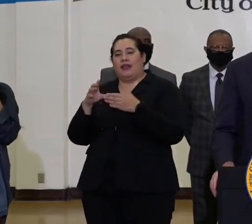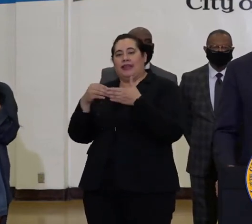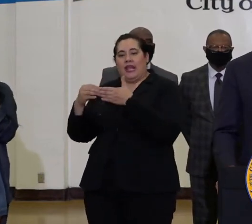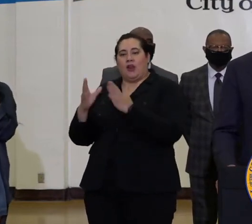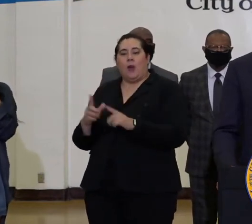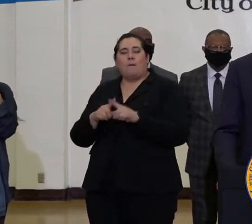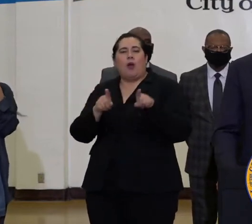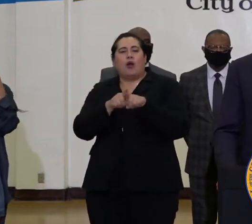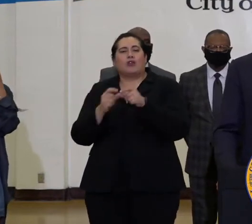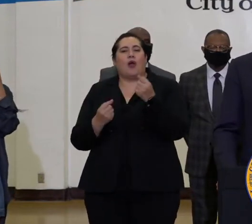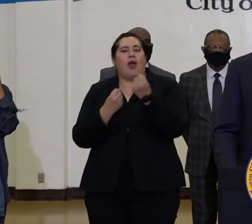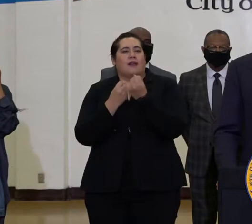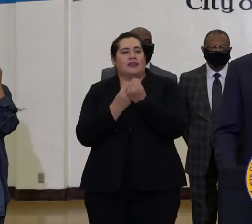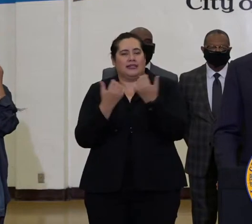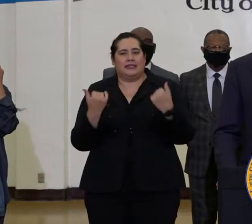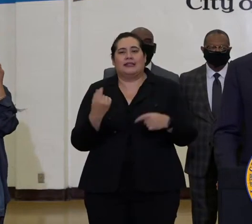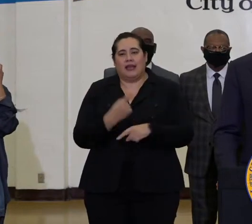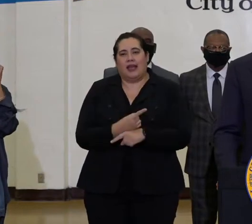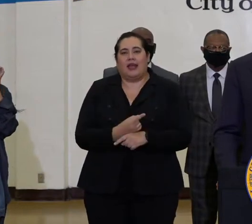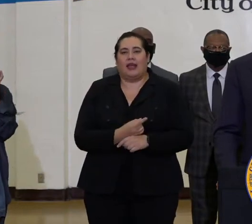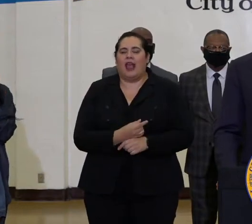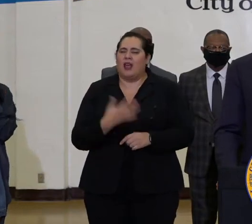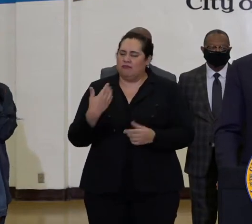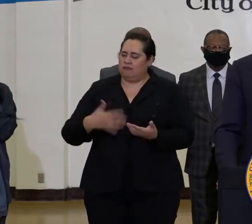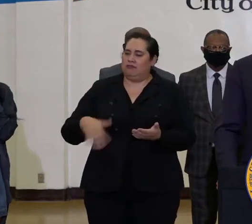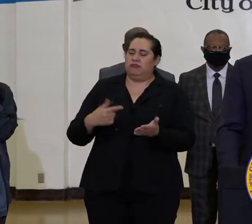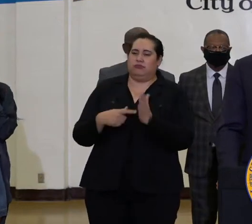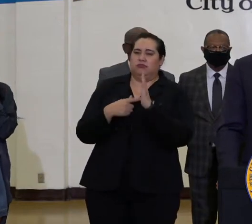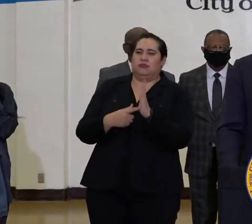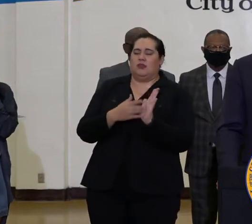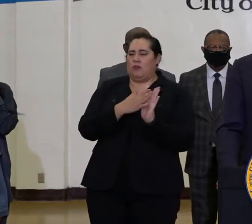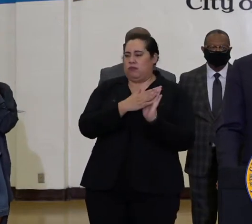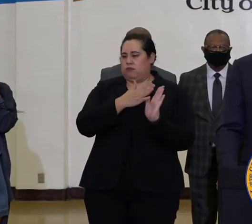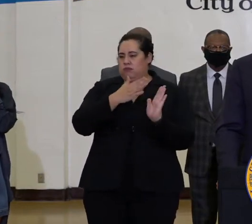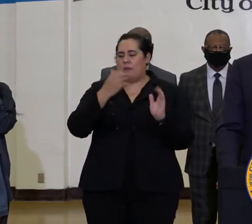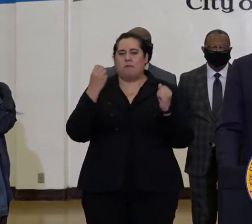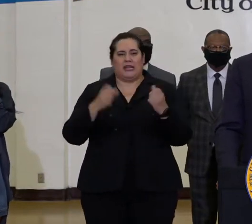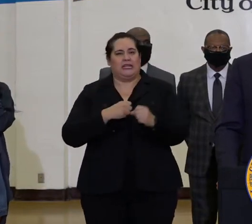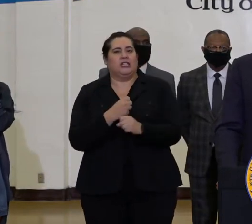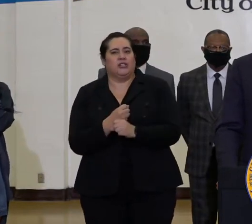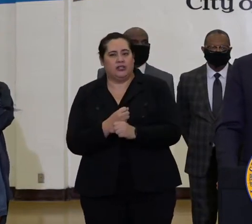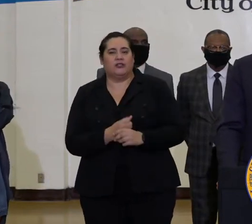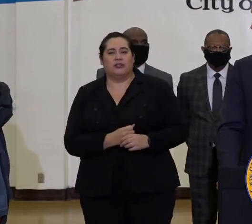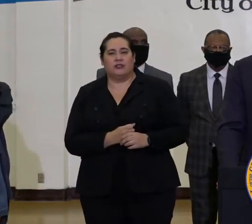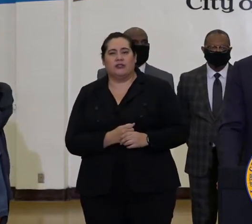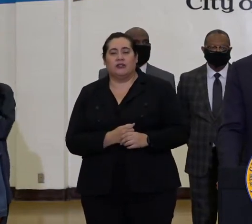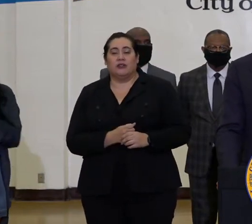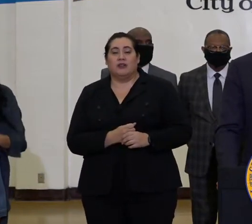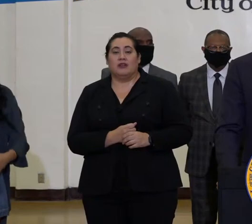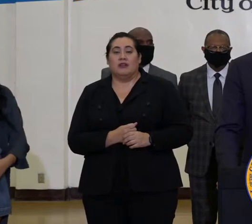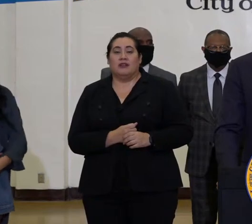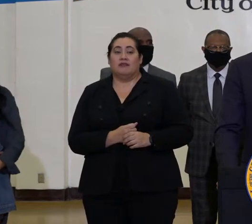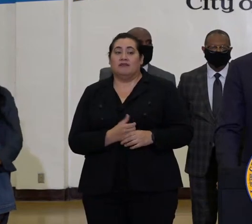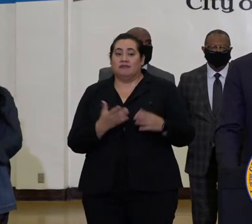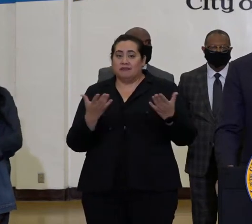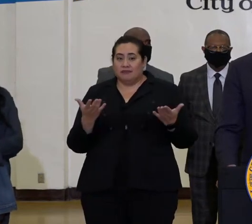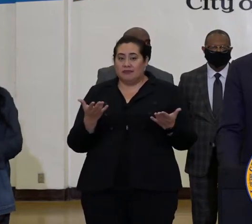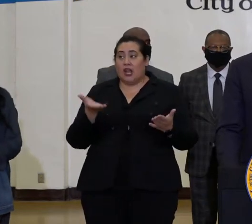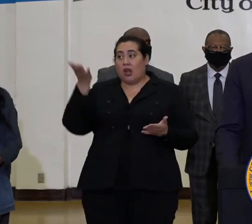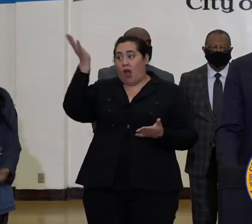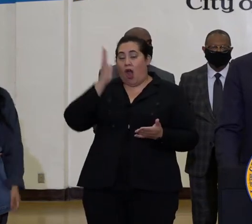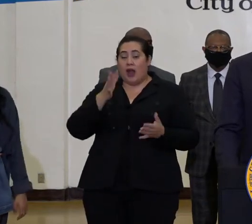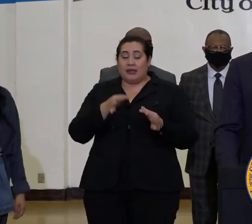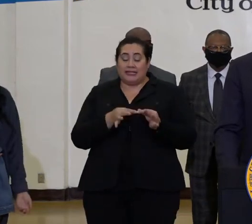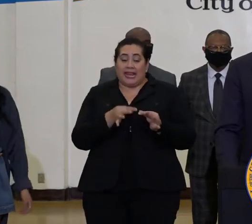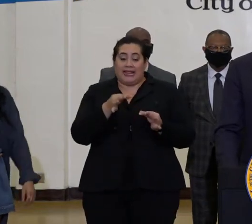by the advocacy they demonstrated over the course of many, many years. You know, God's delays are not God's